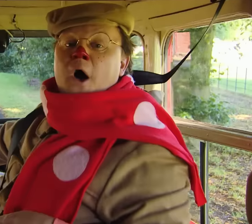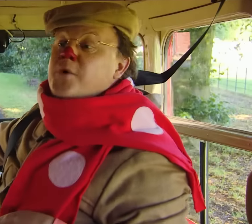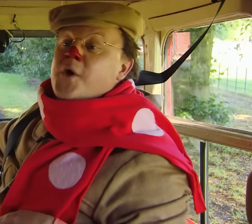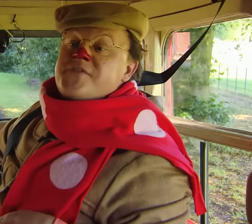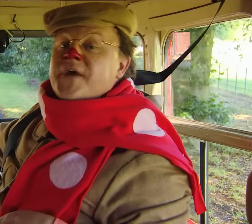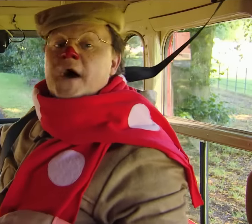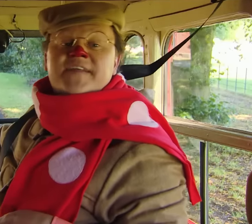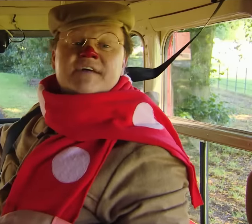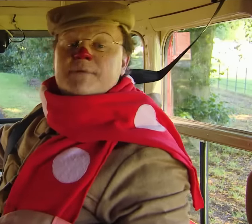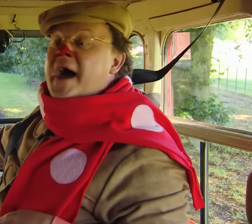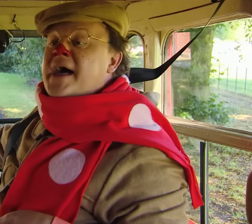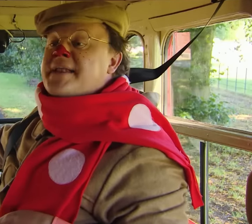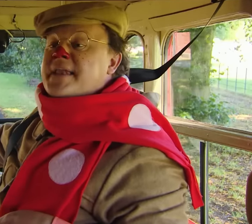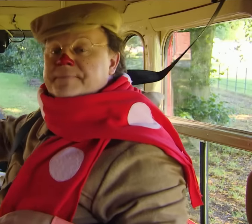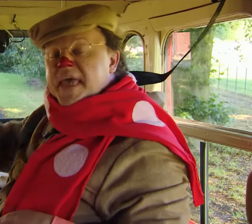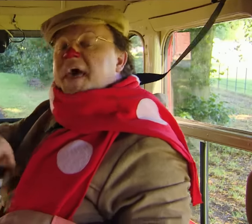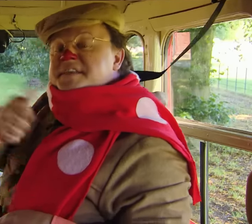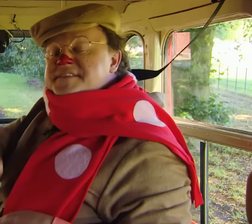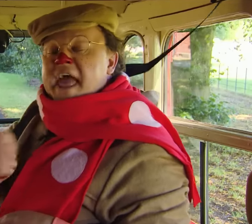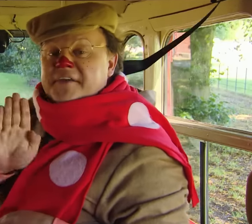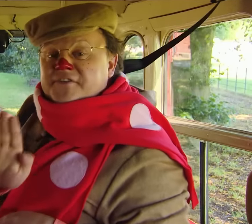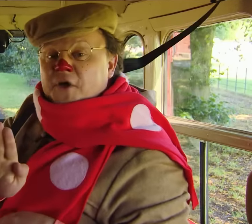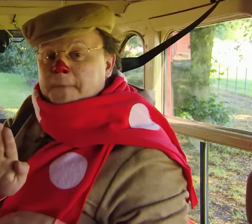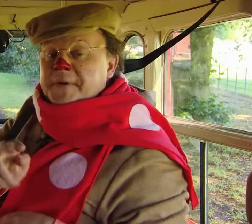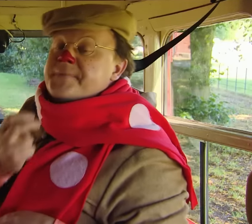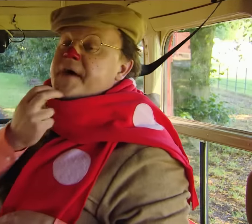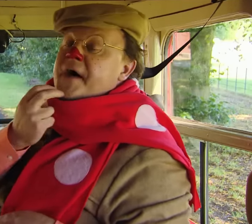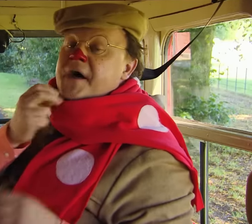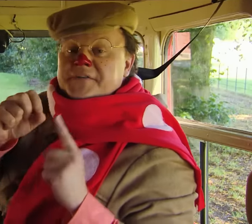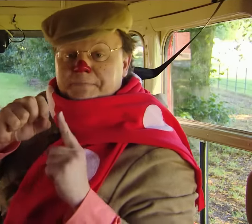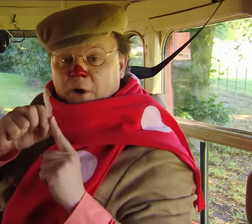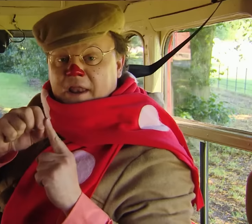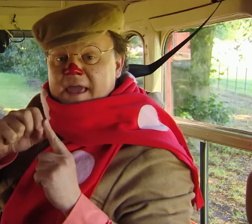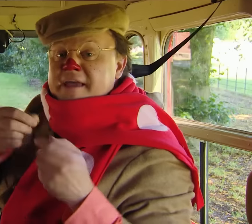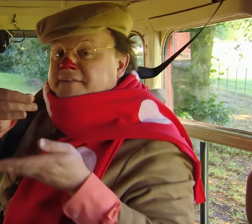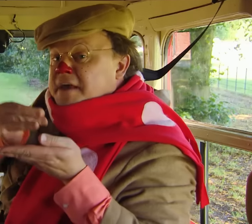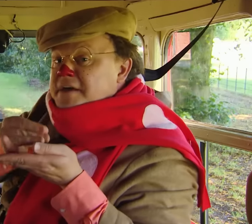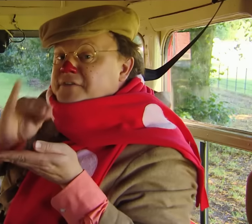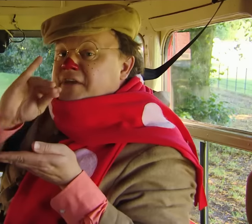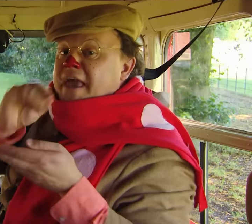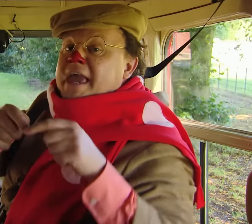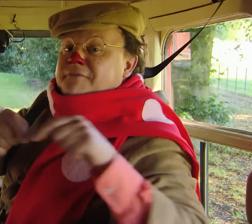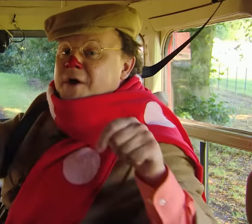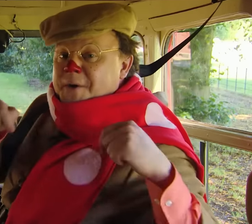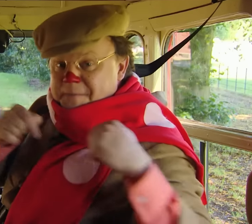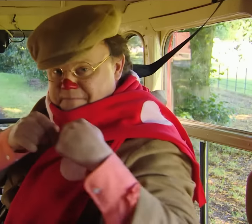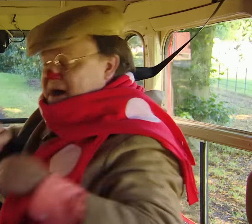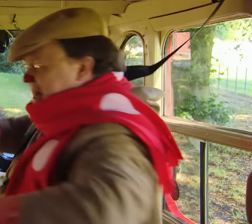Hold on tight, everyone! Next stop, Aunt Polly's tea room!